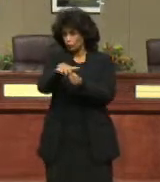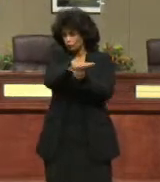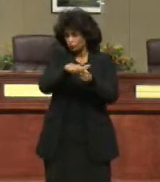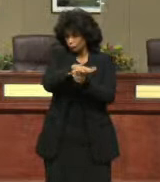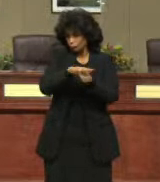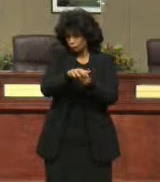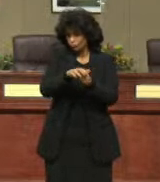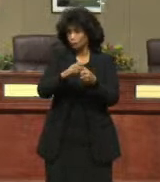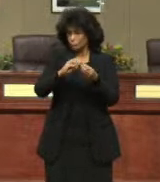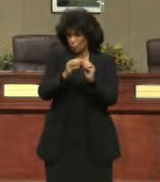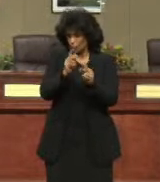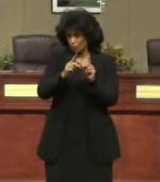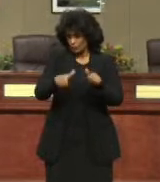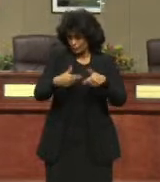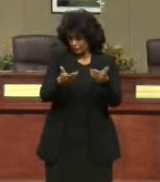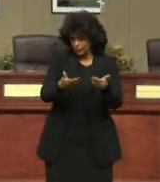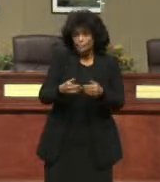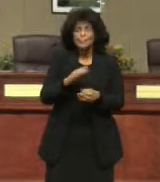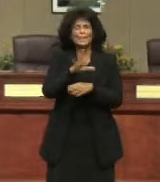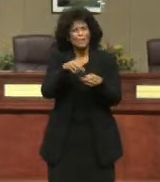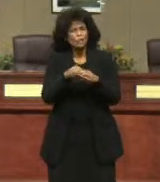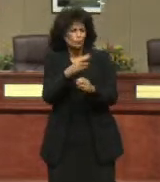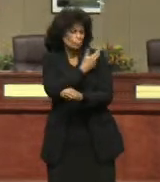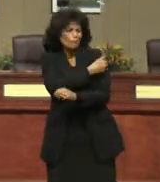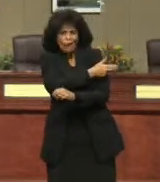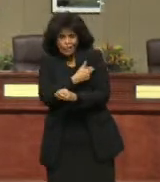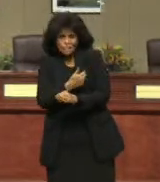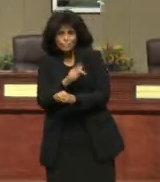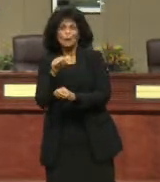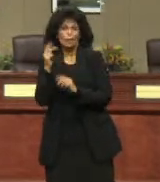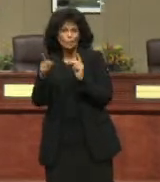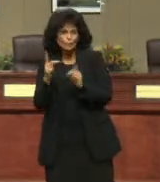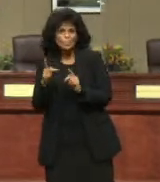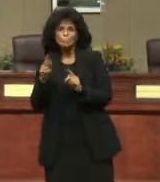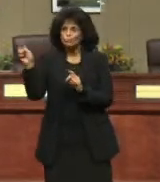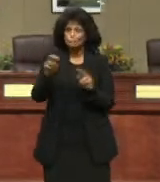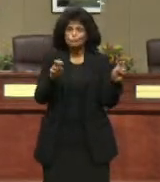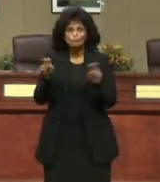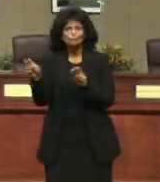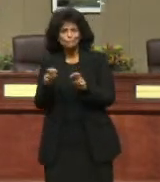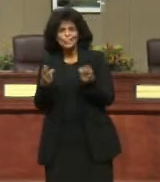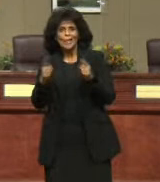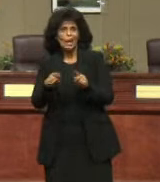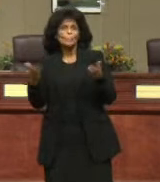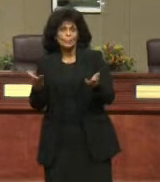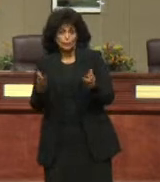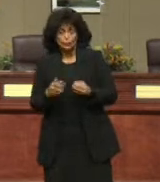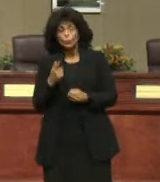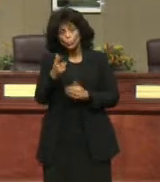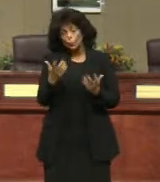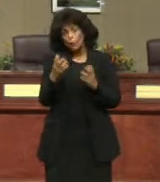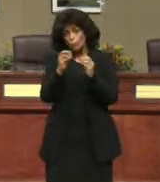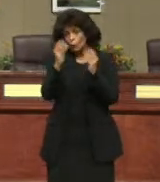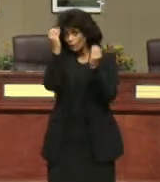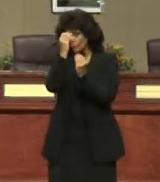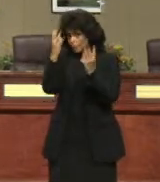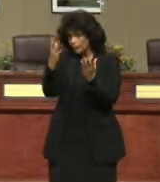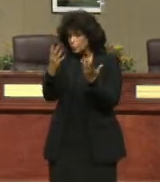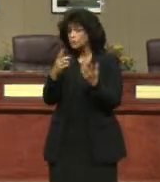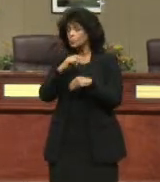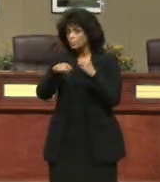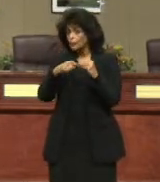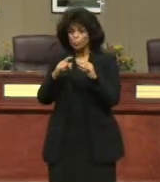includes hospital vaccinations and others here within our county. For more information on how to obtain